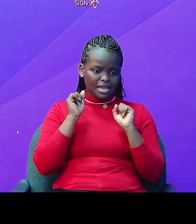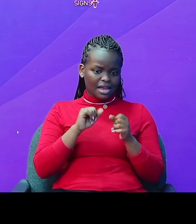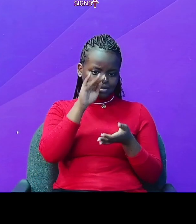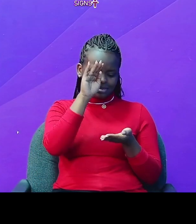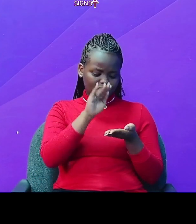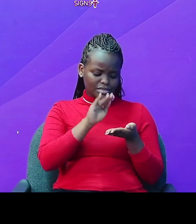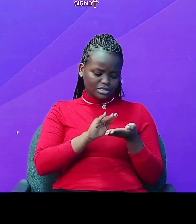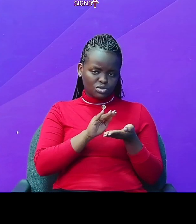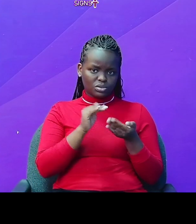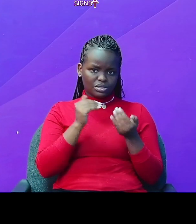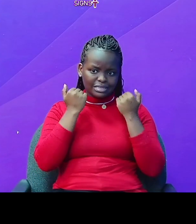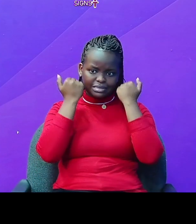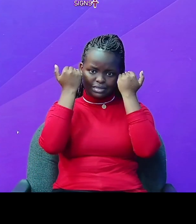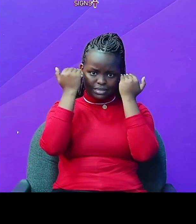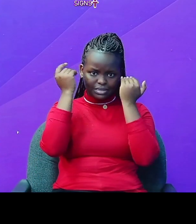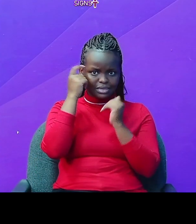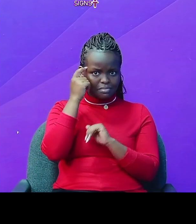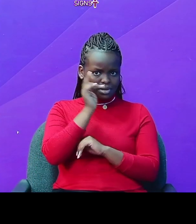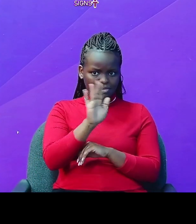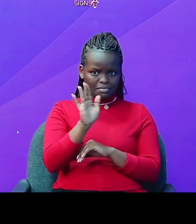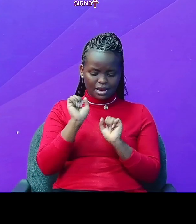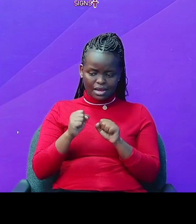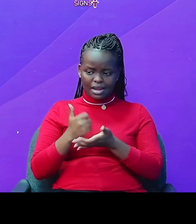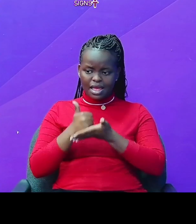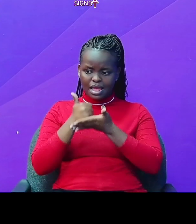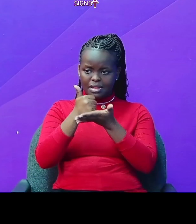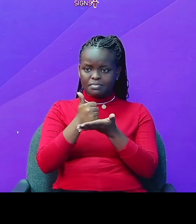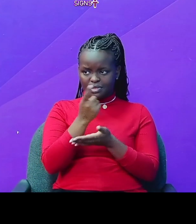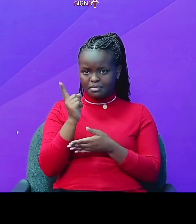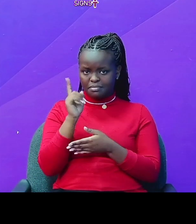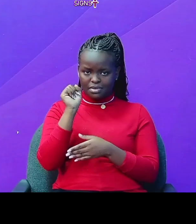the stress in their minds. I can help them. Oh yes.